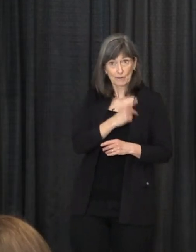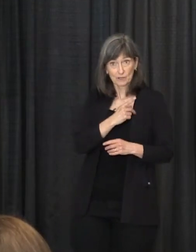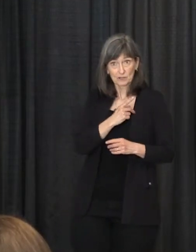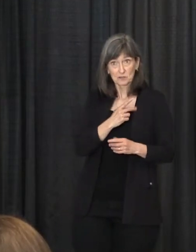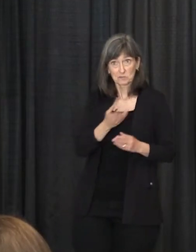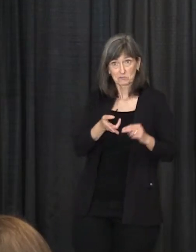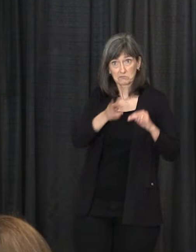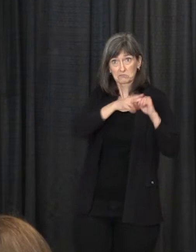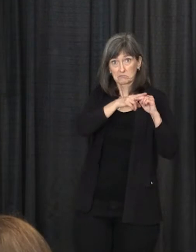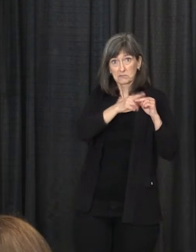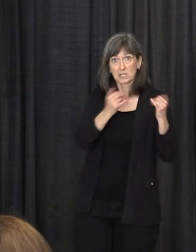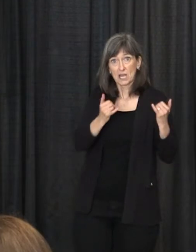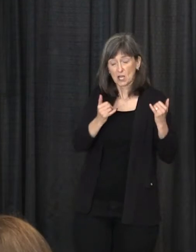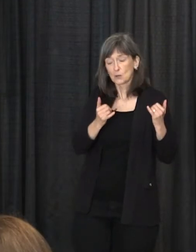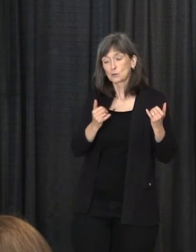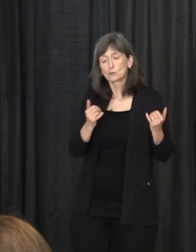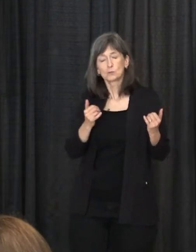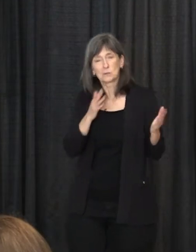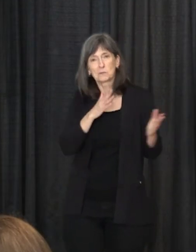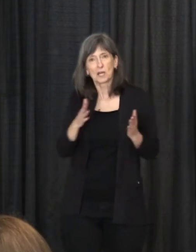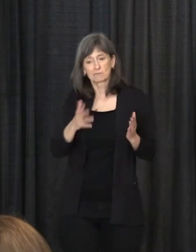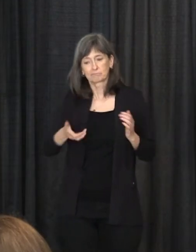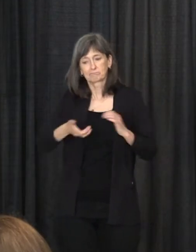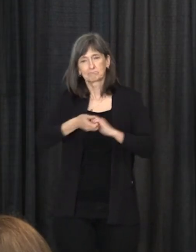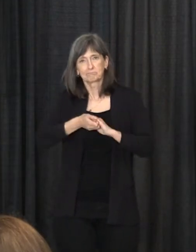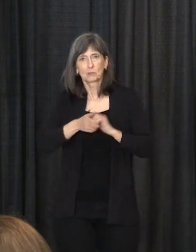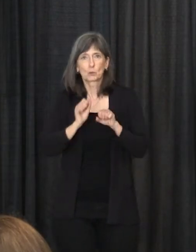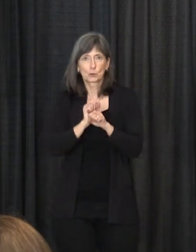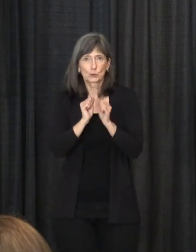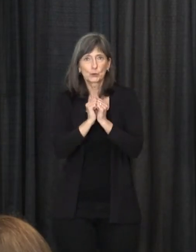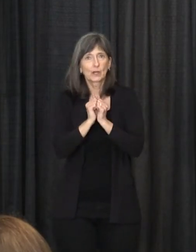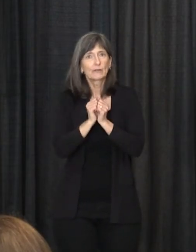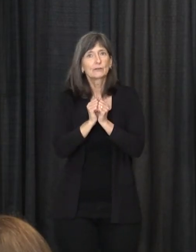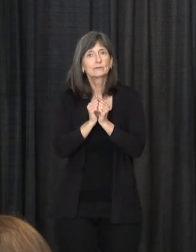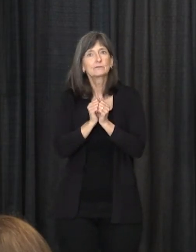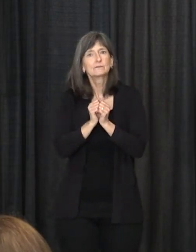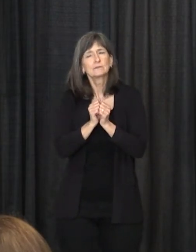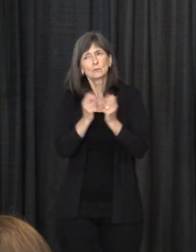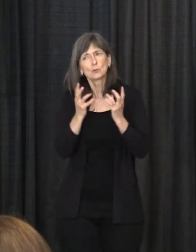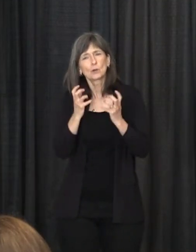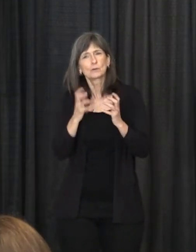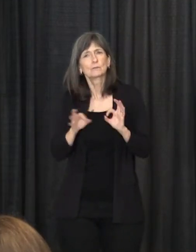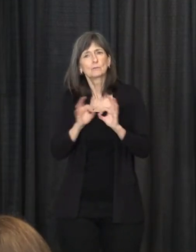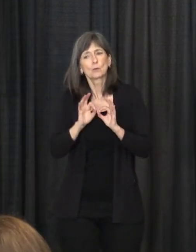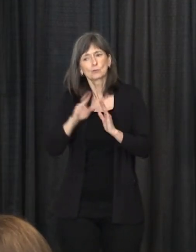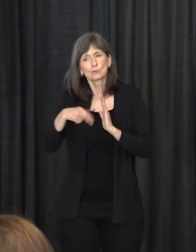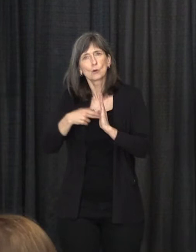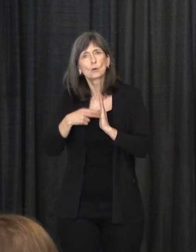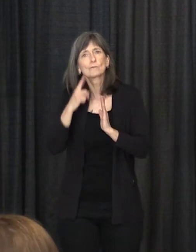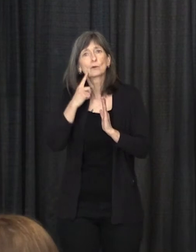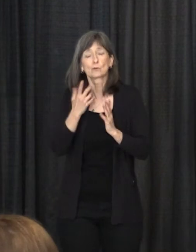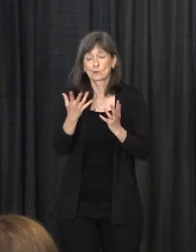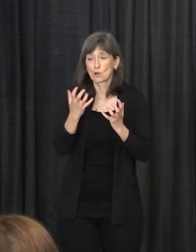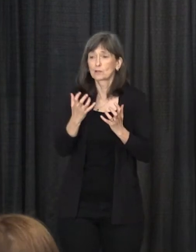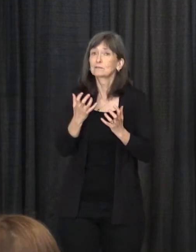government and to play an important role in achieving the target of bringing in